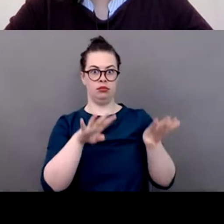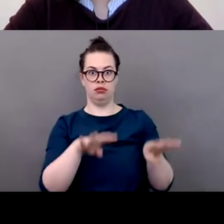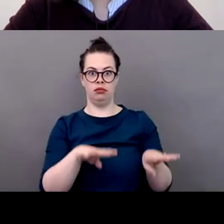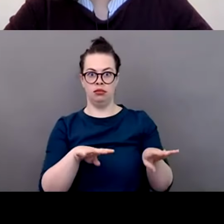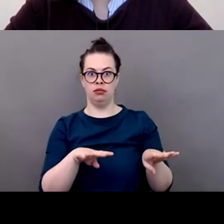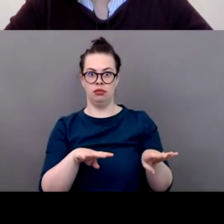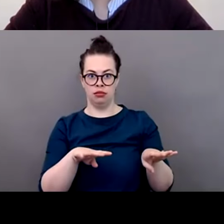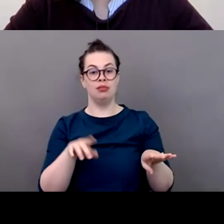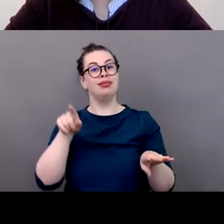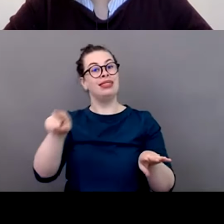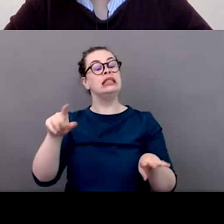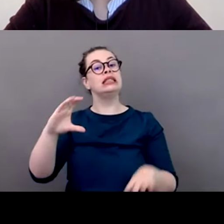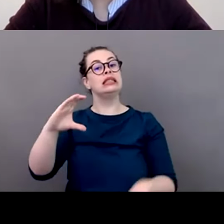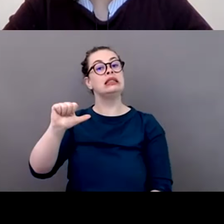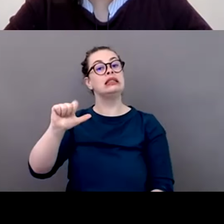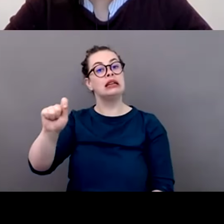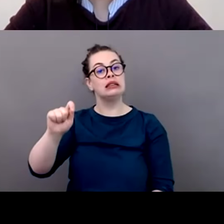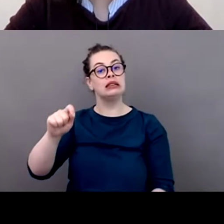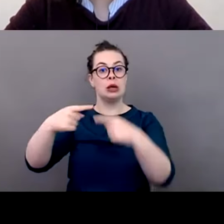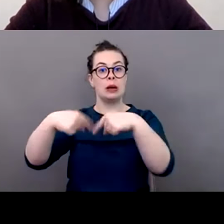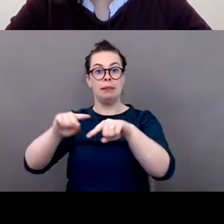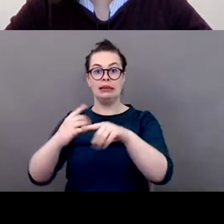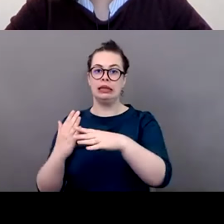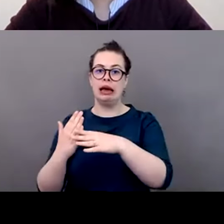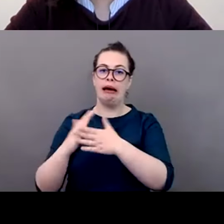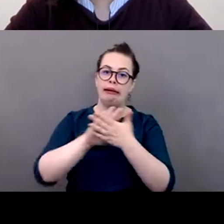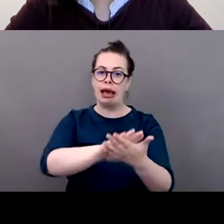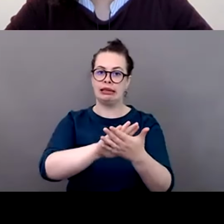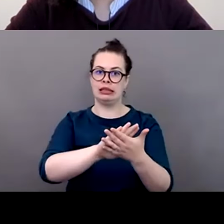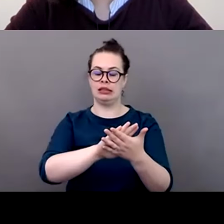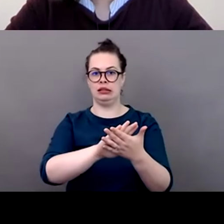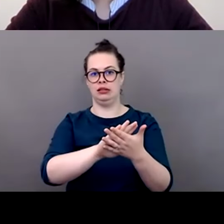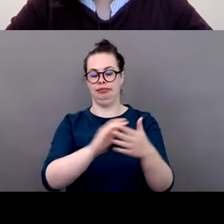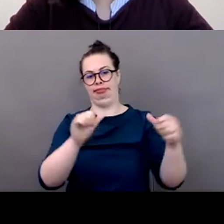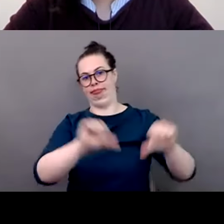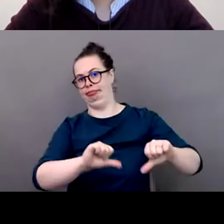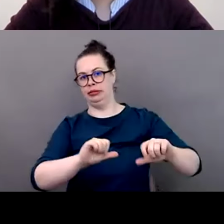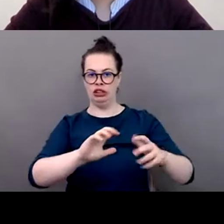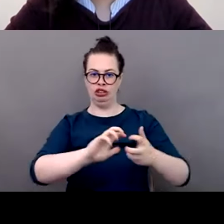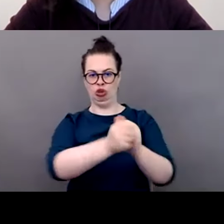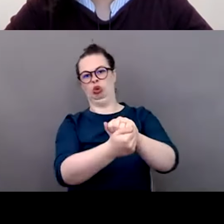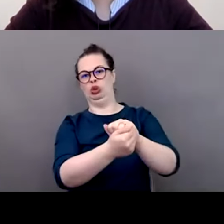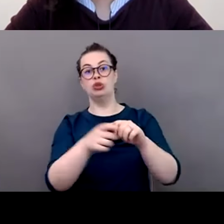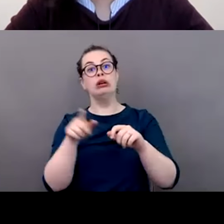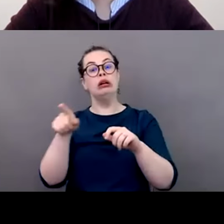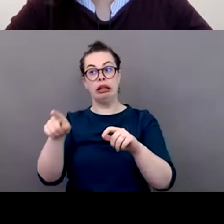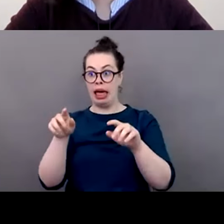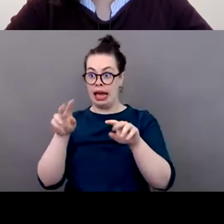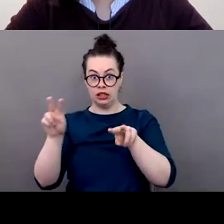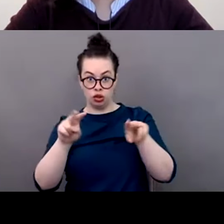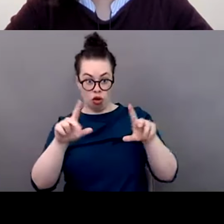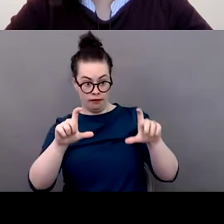Committee Against Torture said, yes, this is torture based on the evidence provided. So you have to use